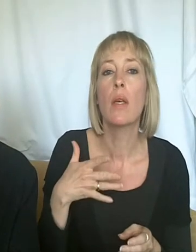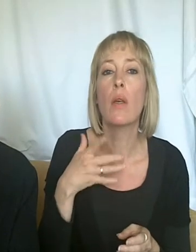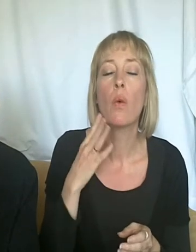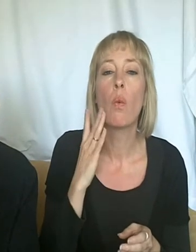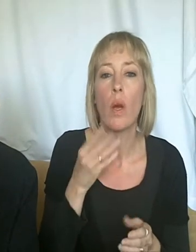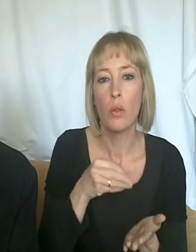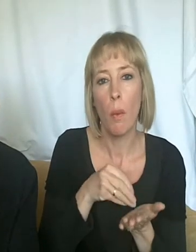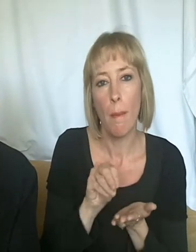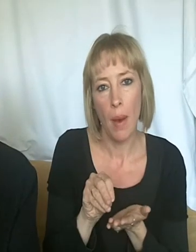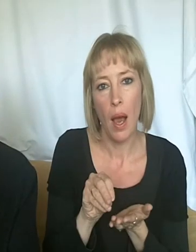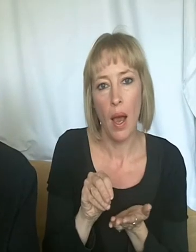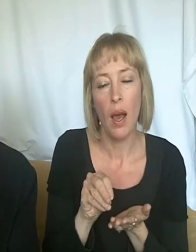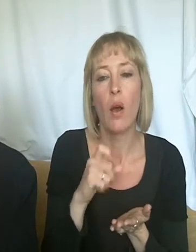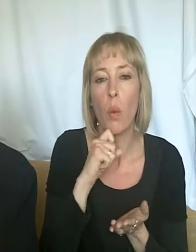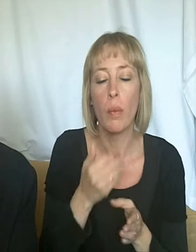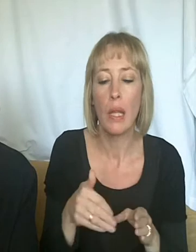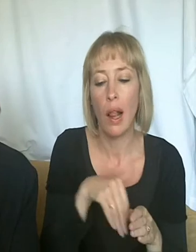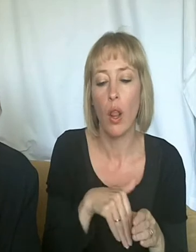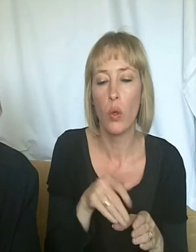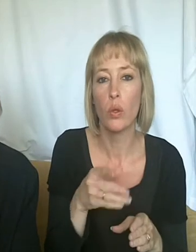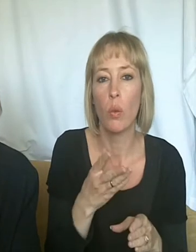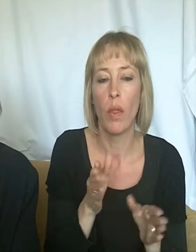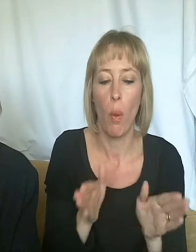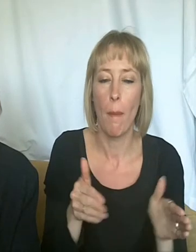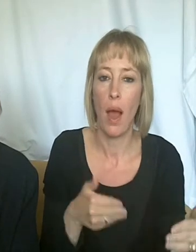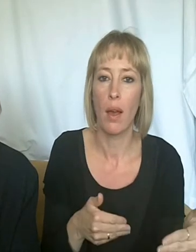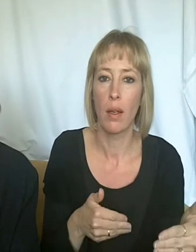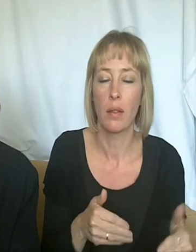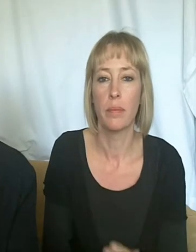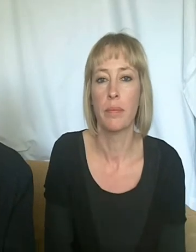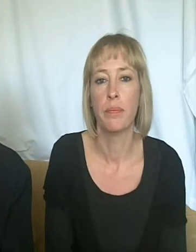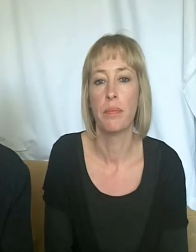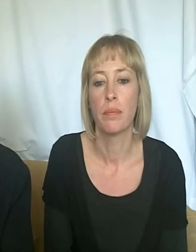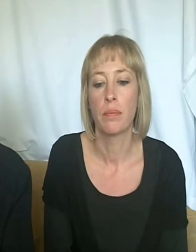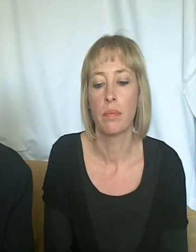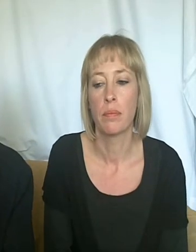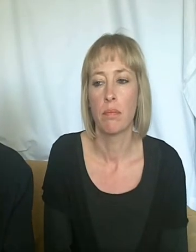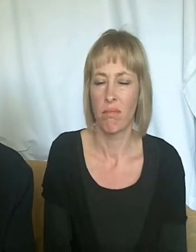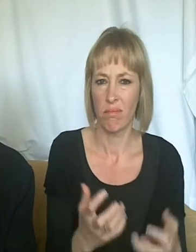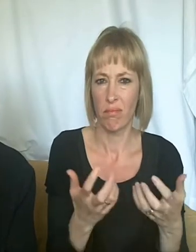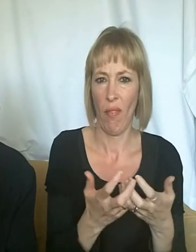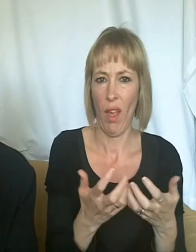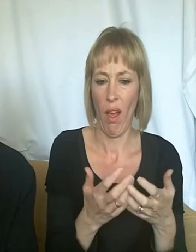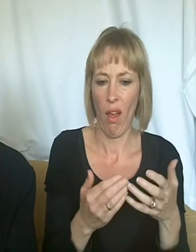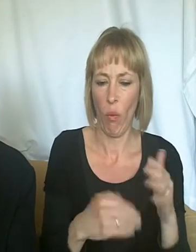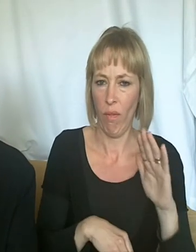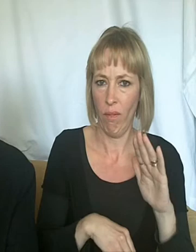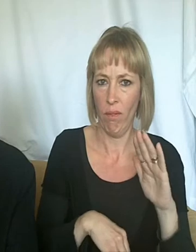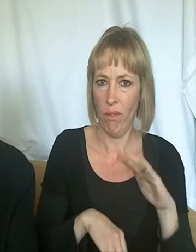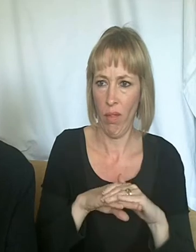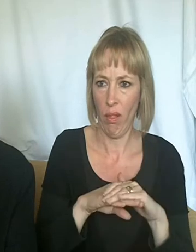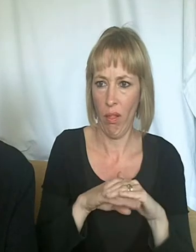your first device, your electronic cigarette. So how do you fill